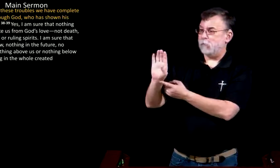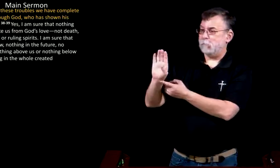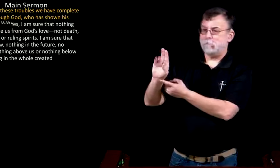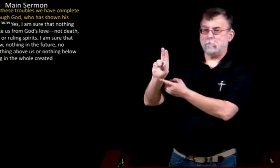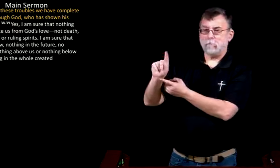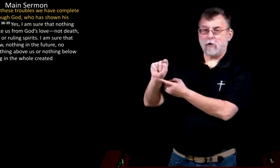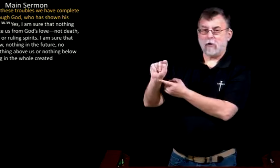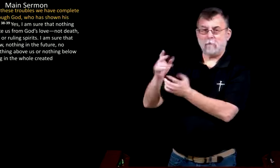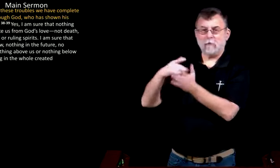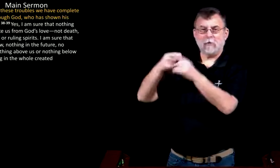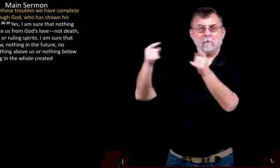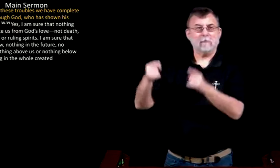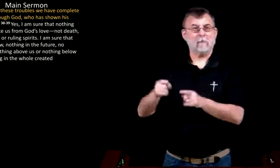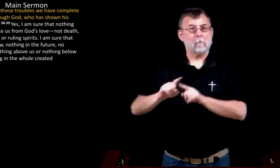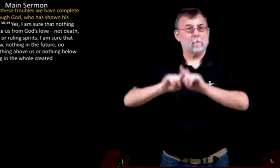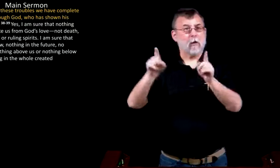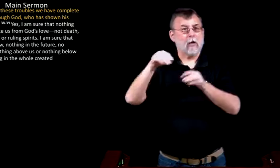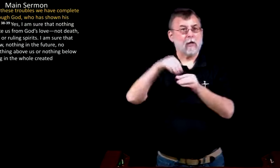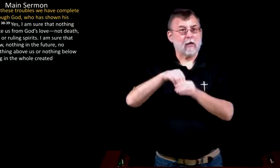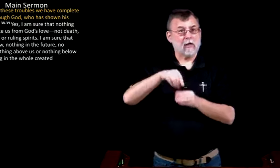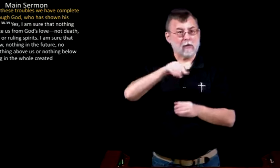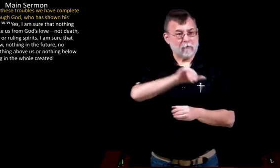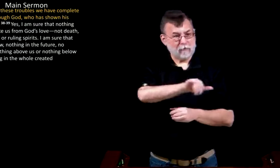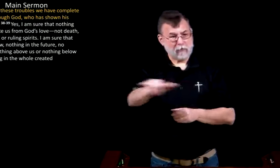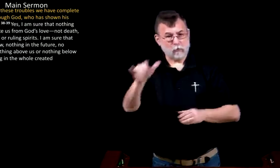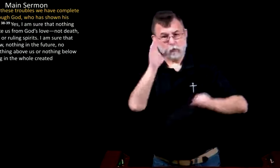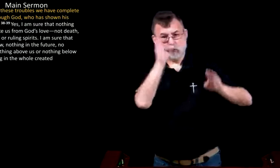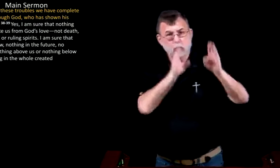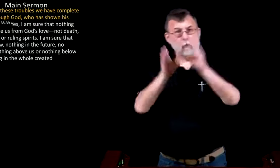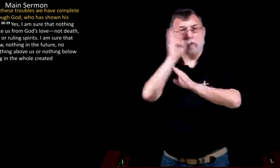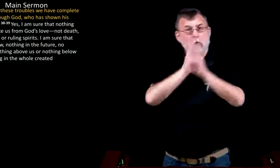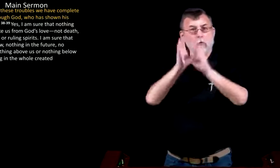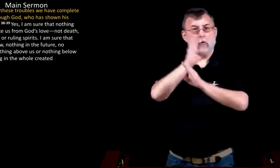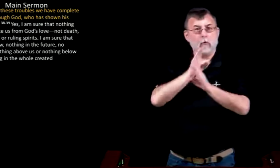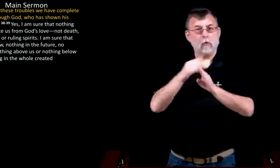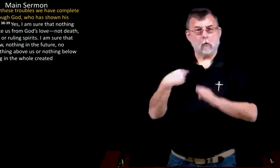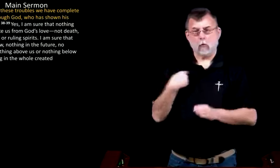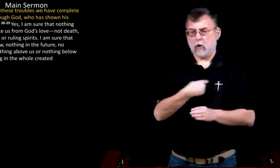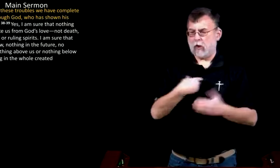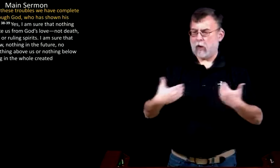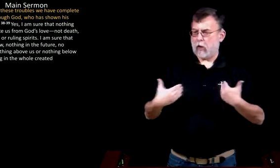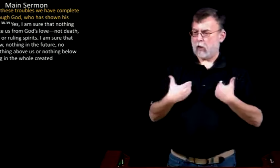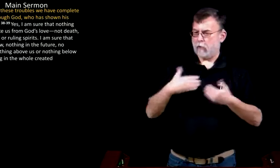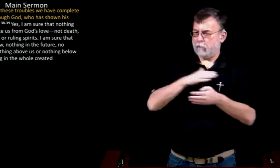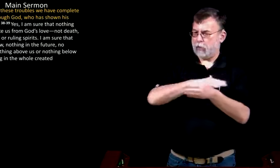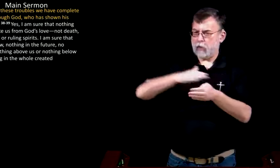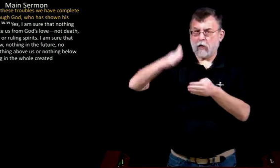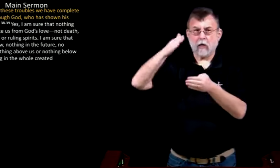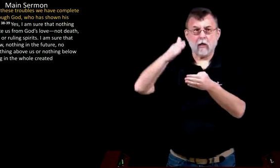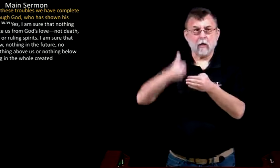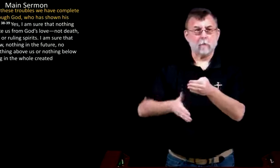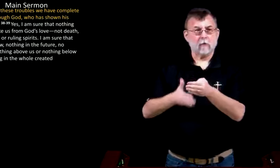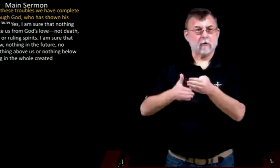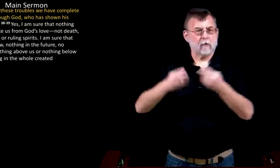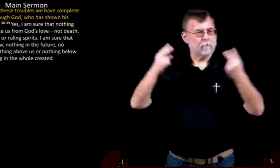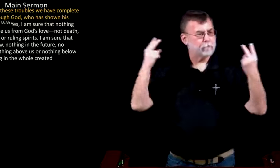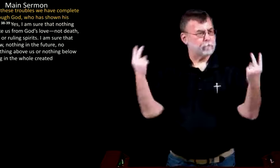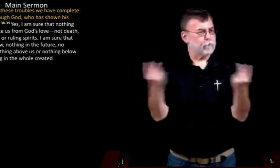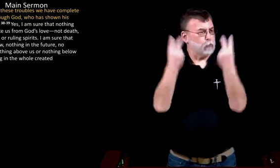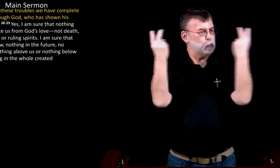I want to emphasize the word but in this verse. But in all these troubles, we have